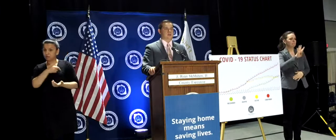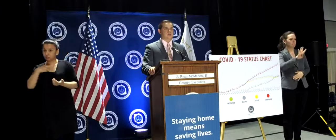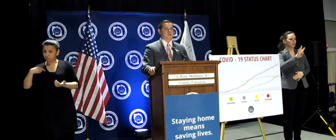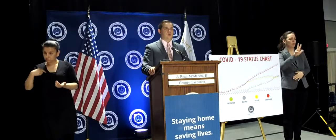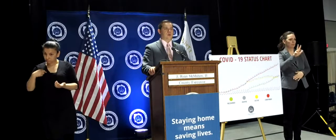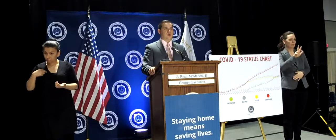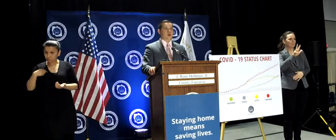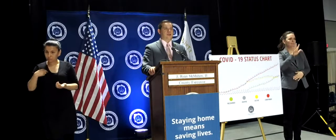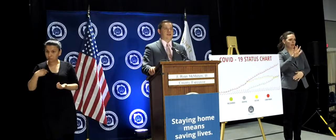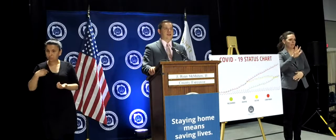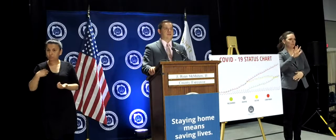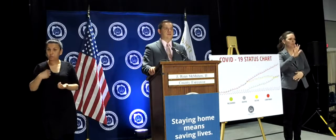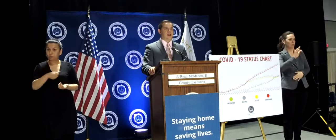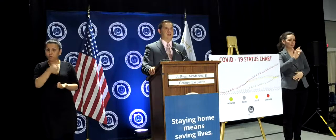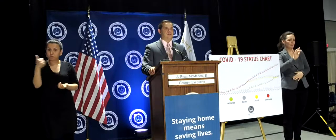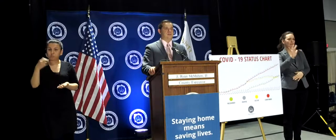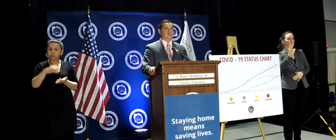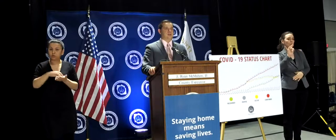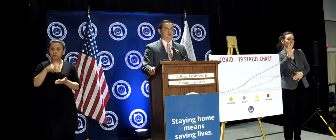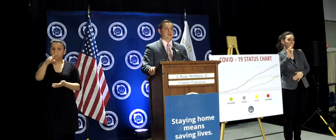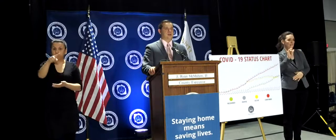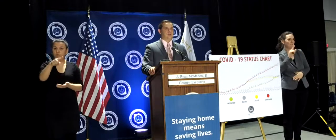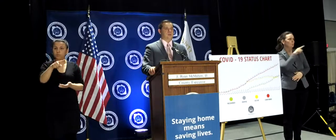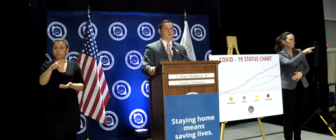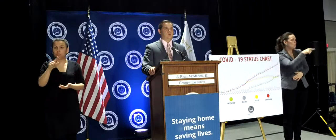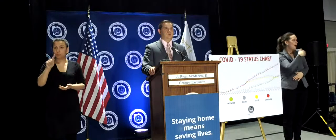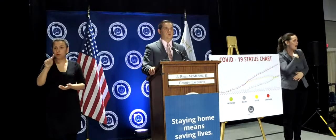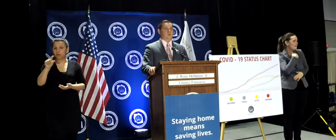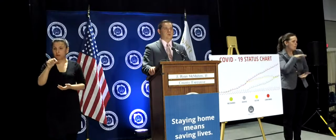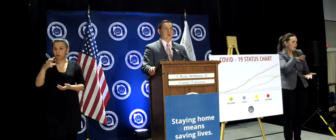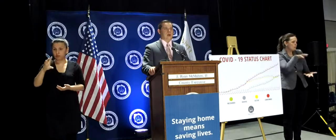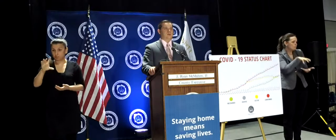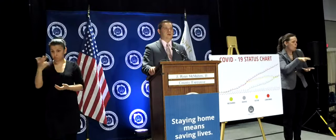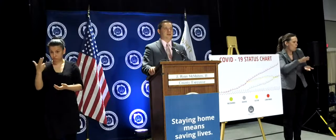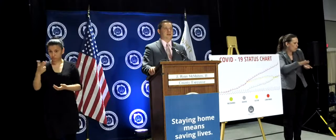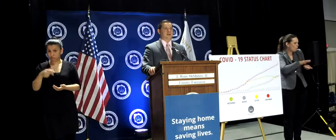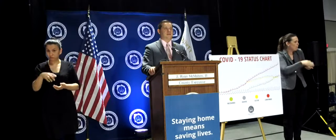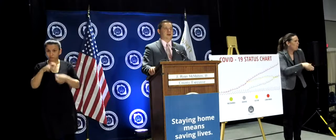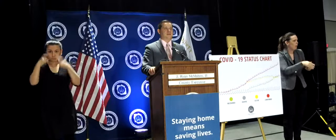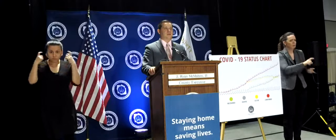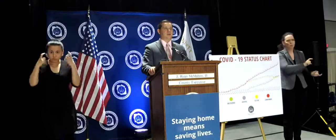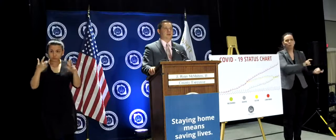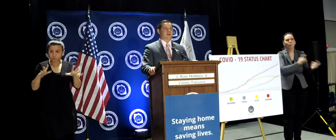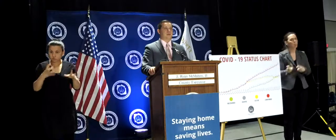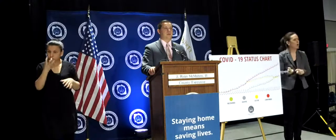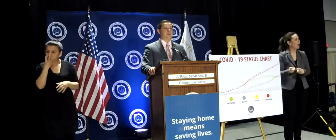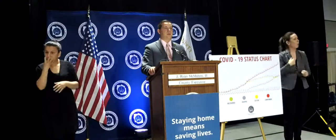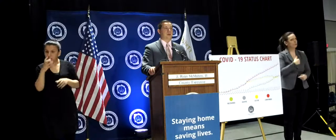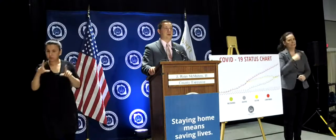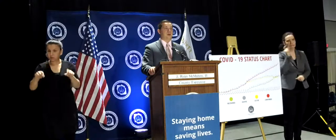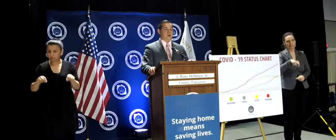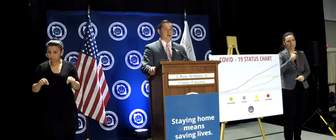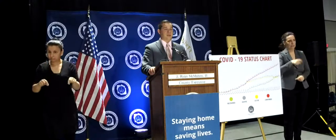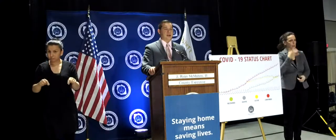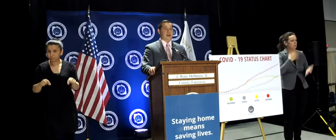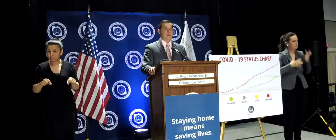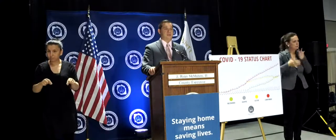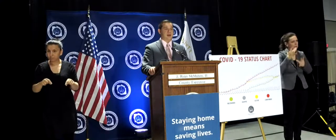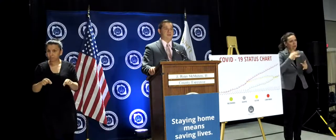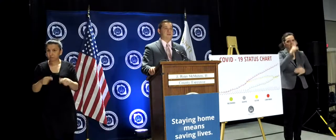county for large N95s. We don't have large N95s, but we had people donate